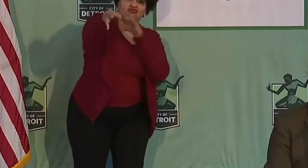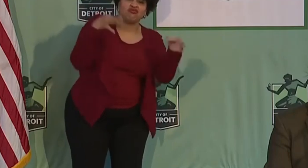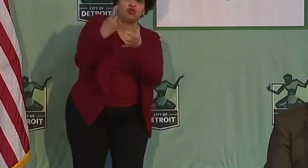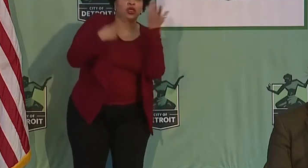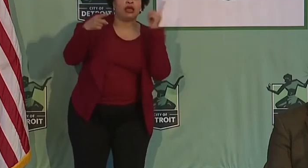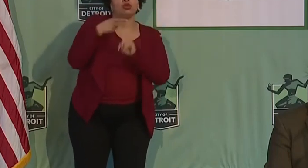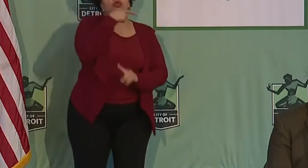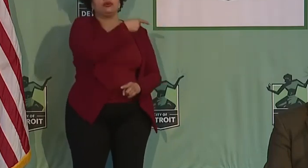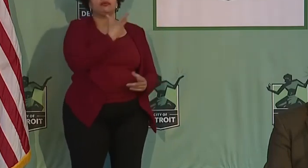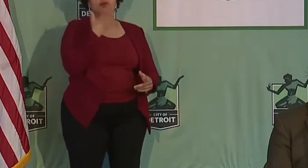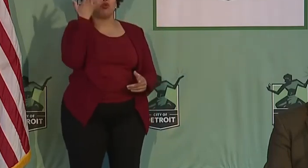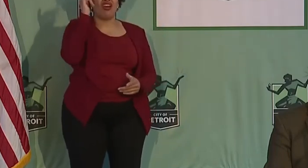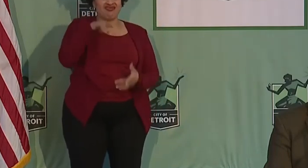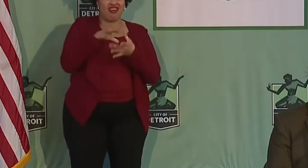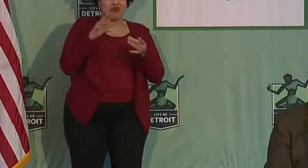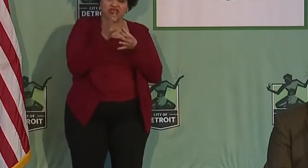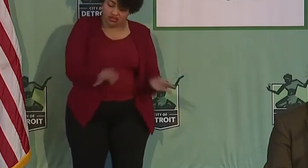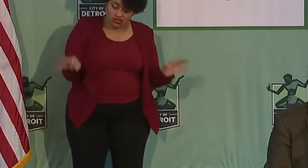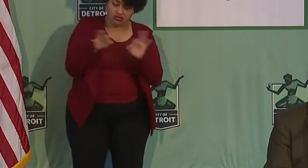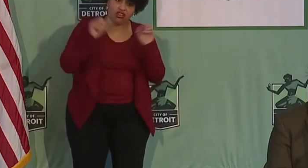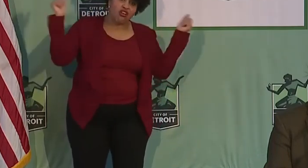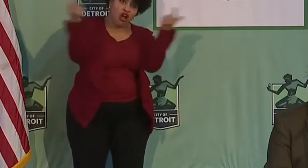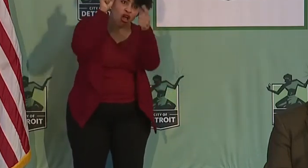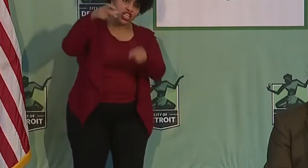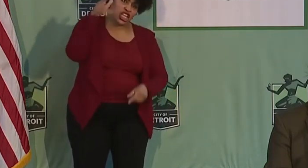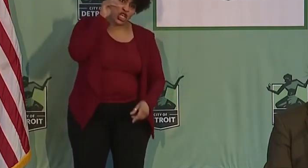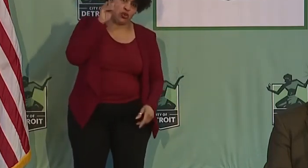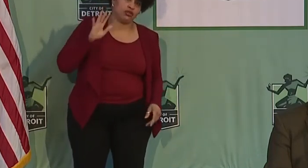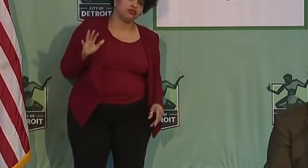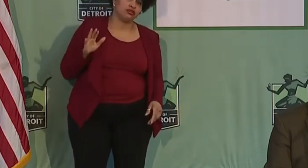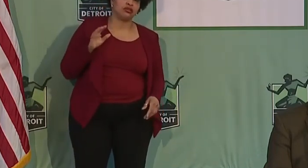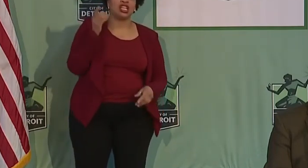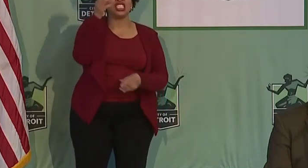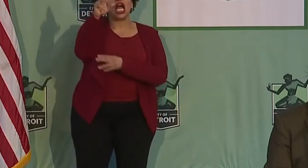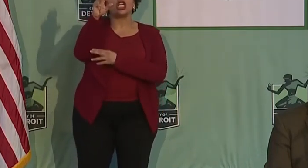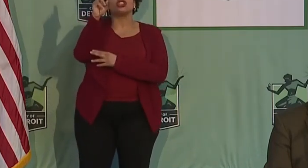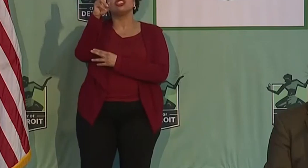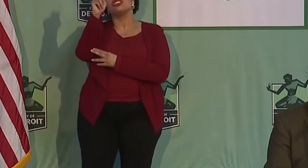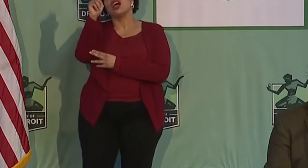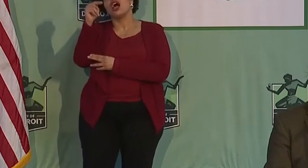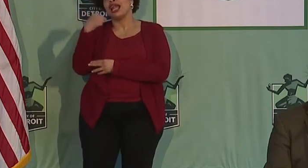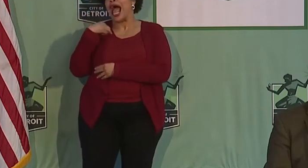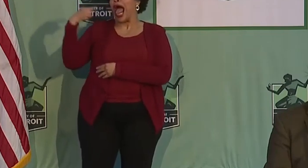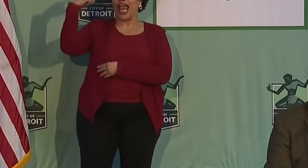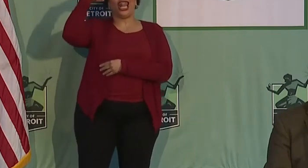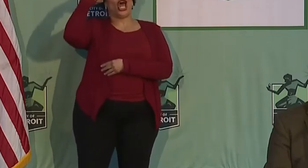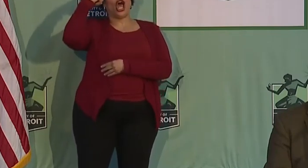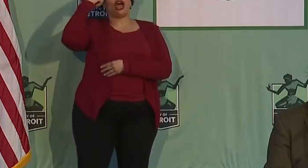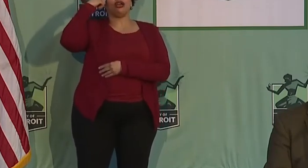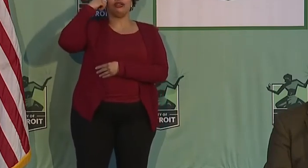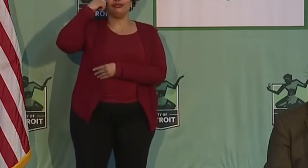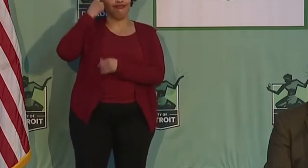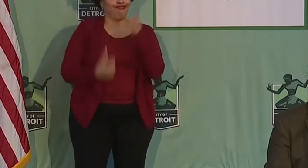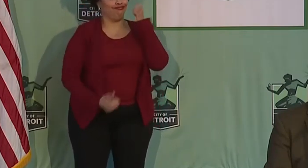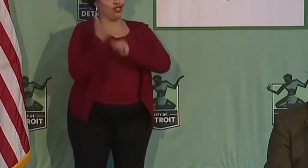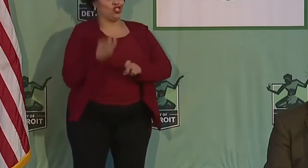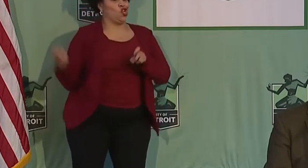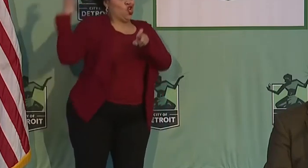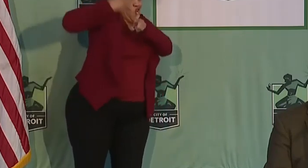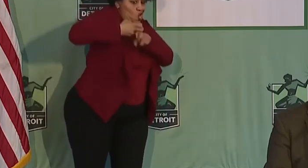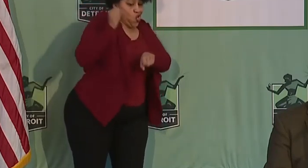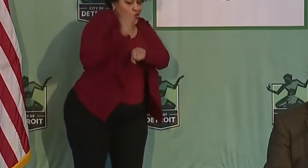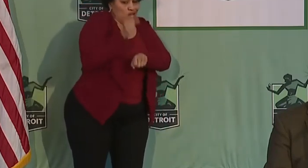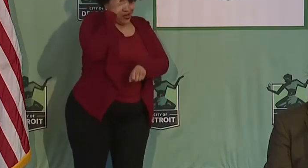because it's the message this country needs to hear. Dr. Dunn, I thought, was the hardest working man in